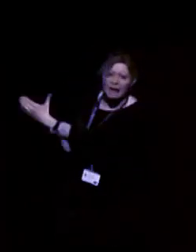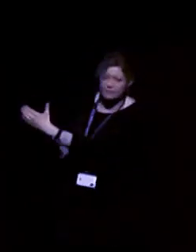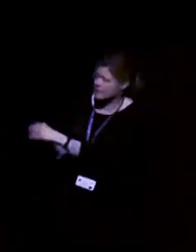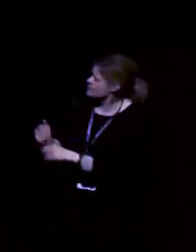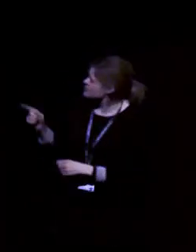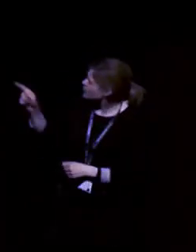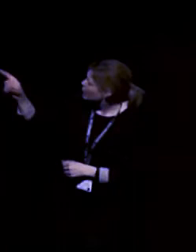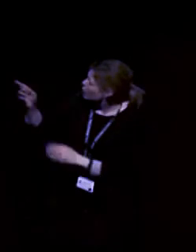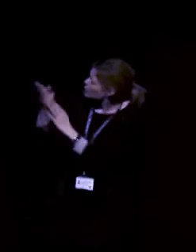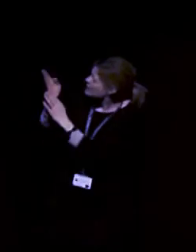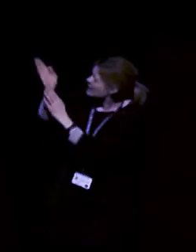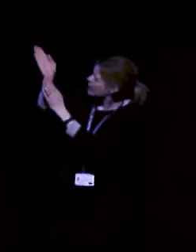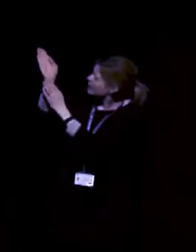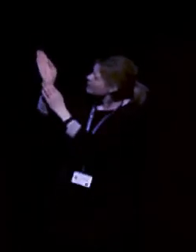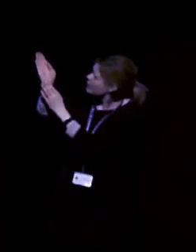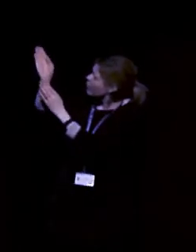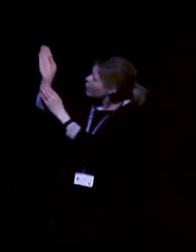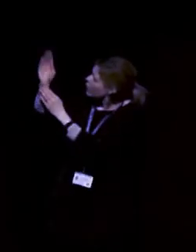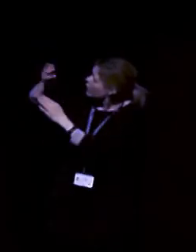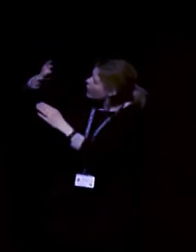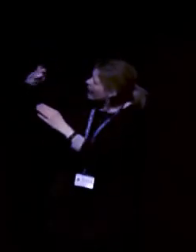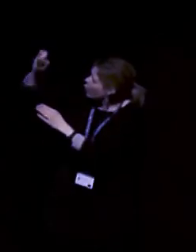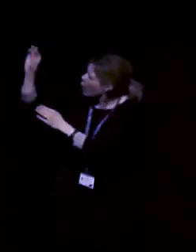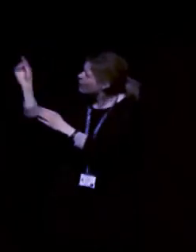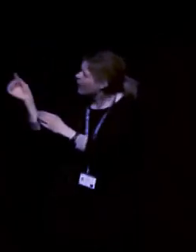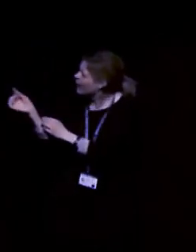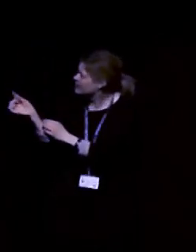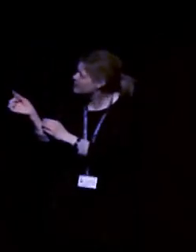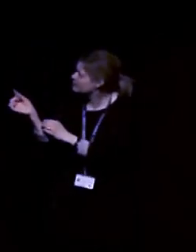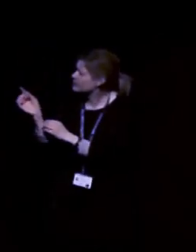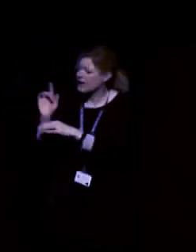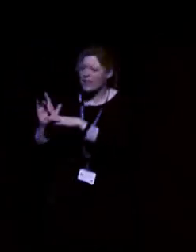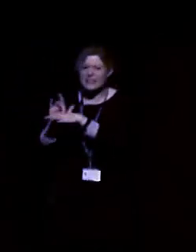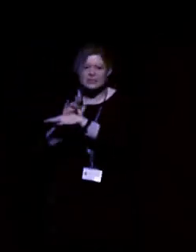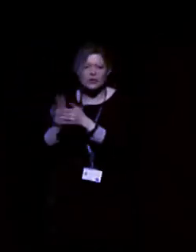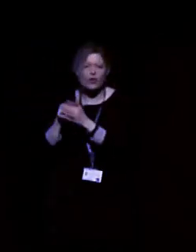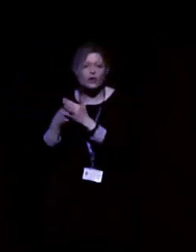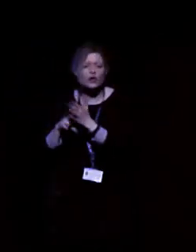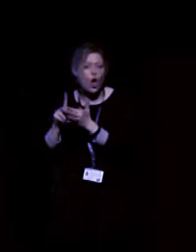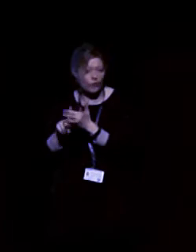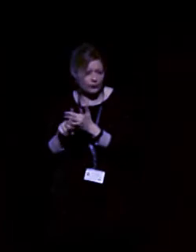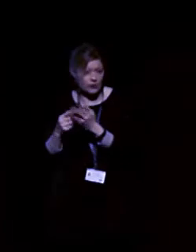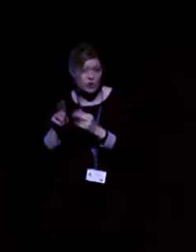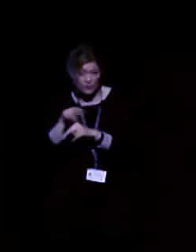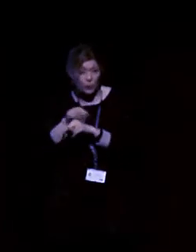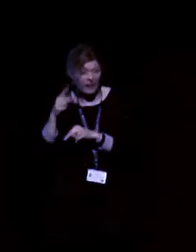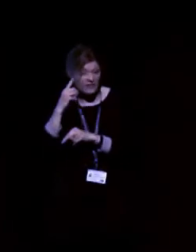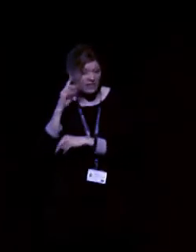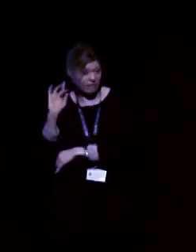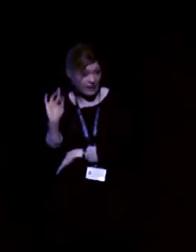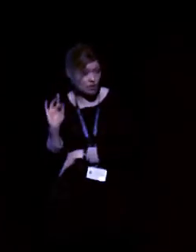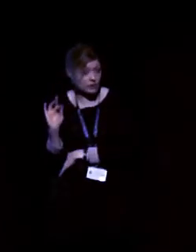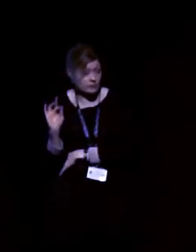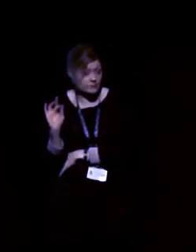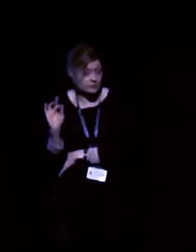line. That's your chorda tympani, that's the nerve of taste. So sometimes if anybody has had an ear infection,